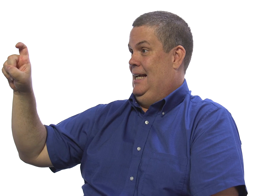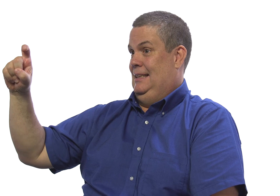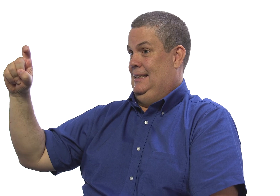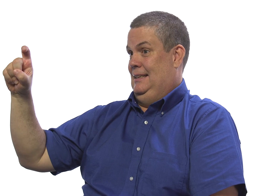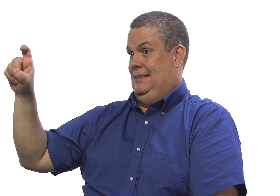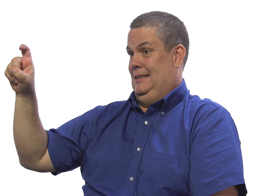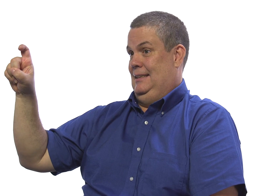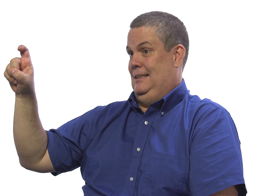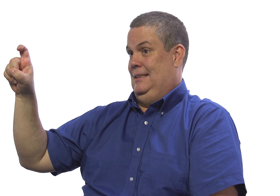X.